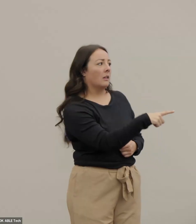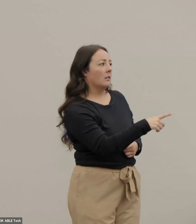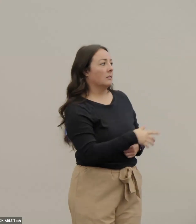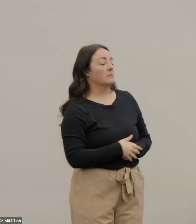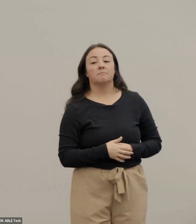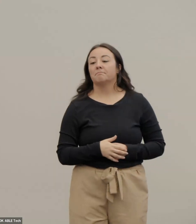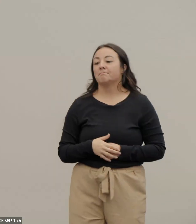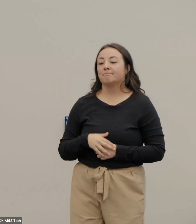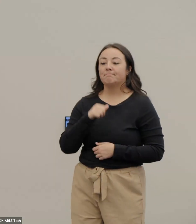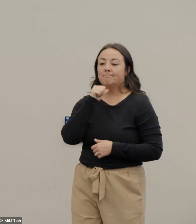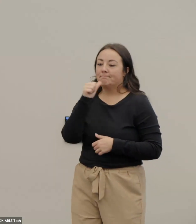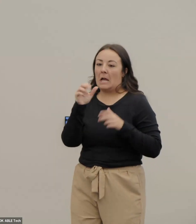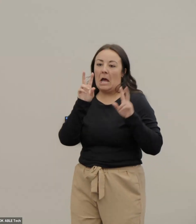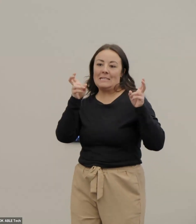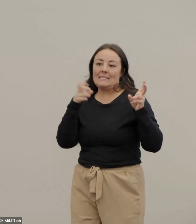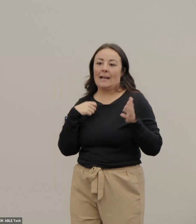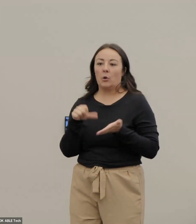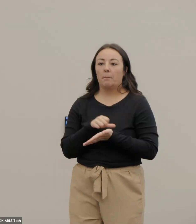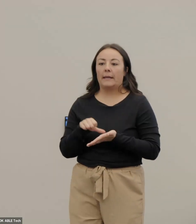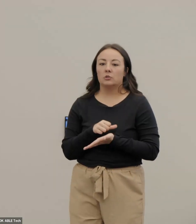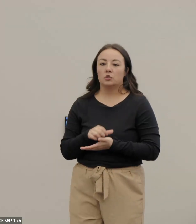Untitled page.